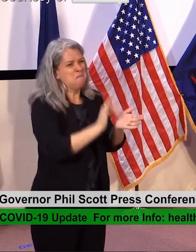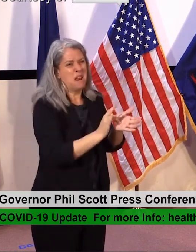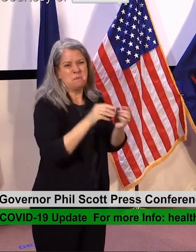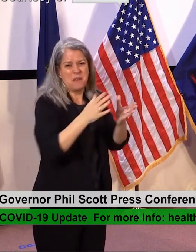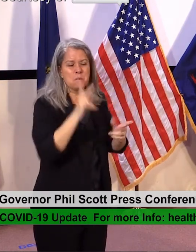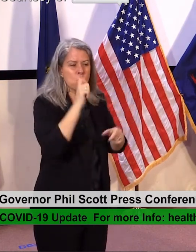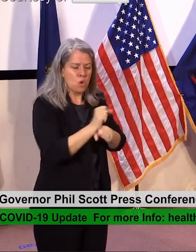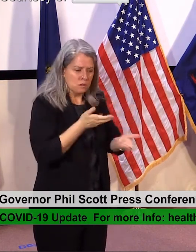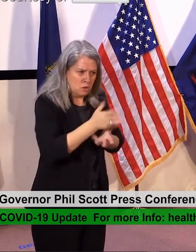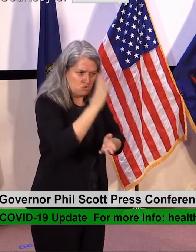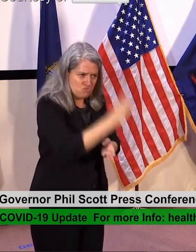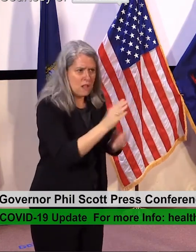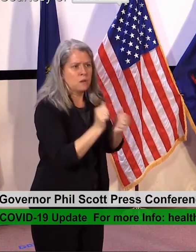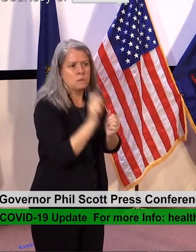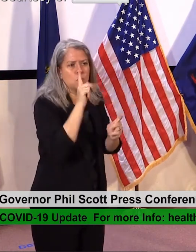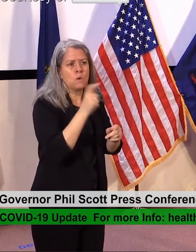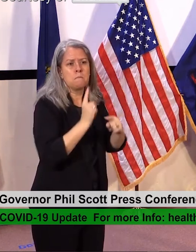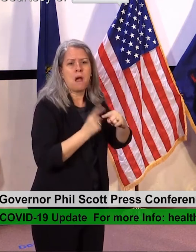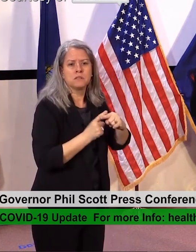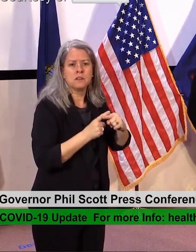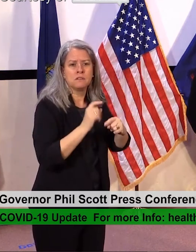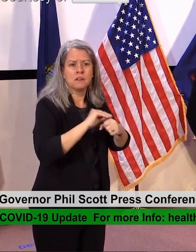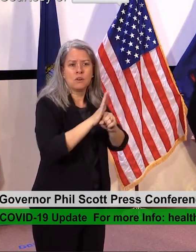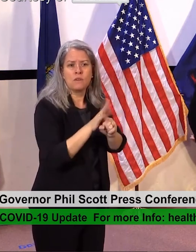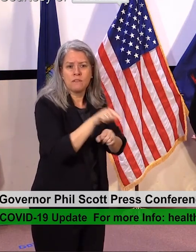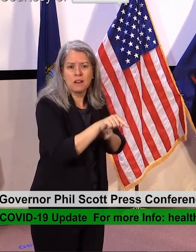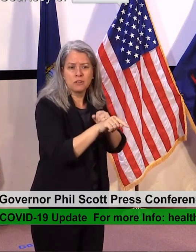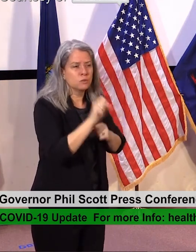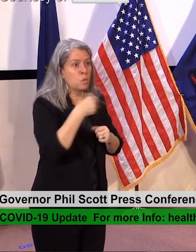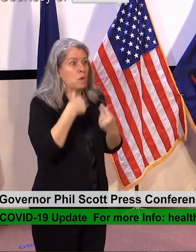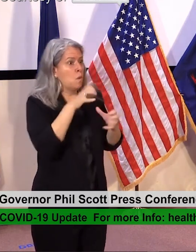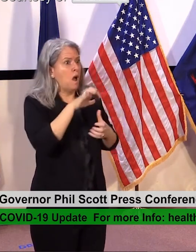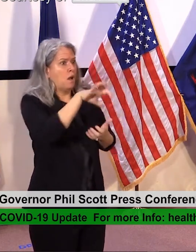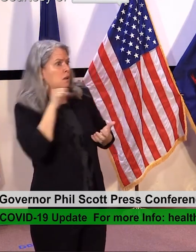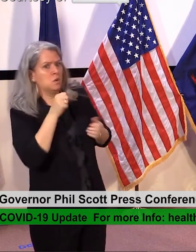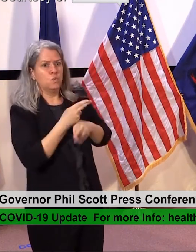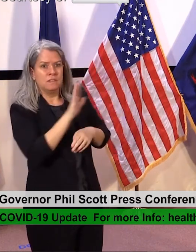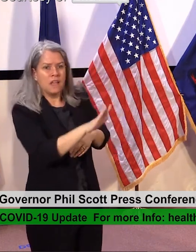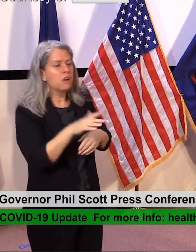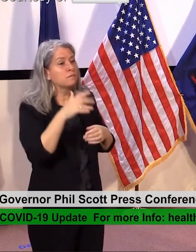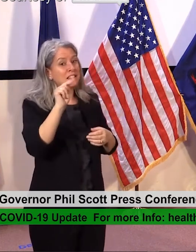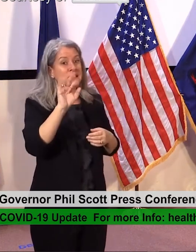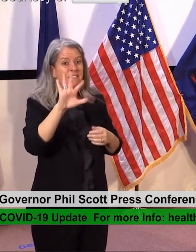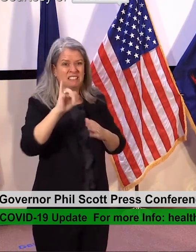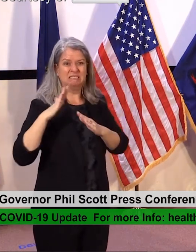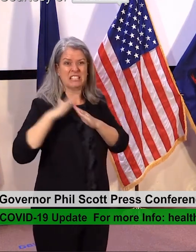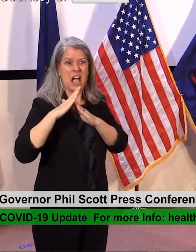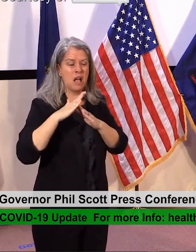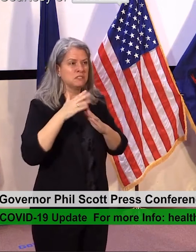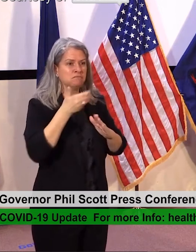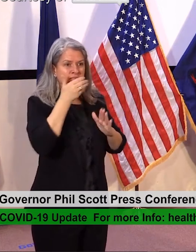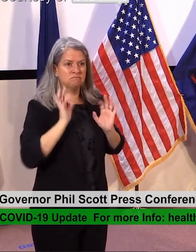certainly don't want to take away from their stockpile. We don't want to use N95 masks, for